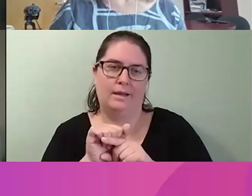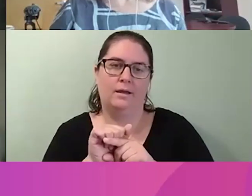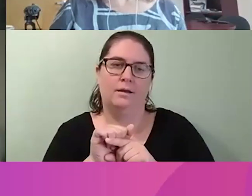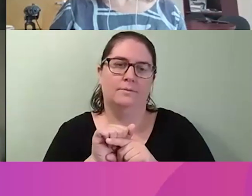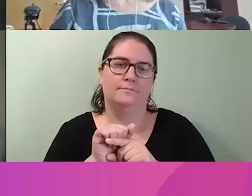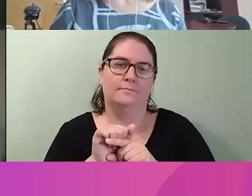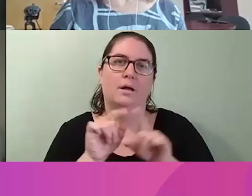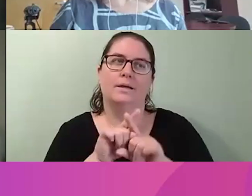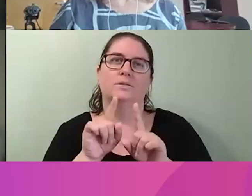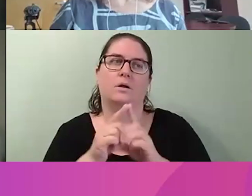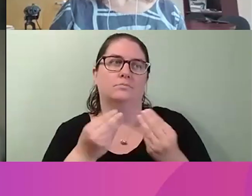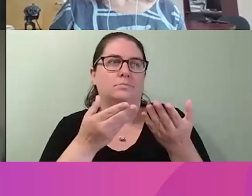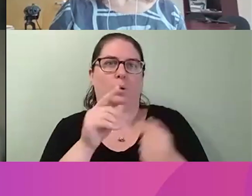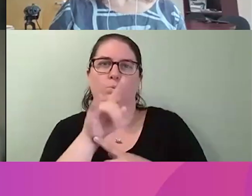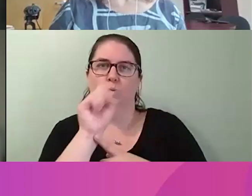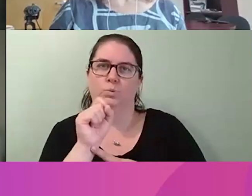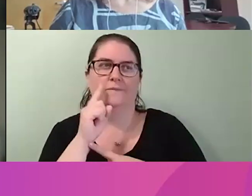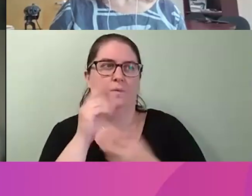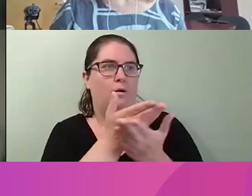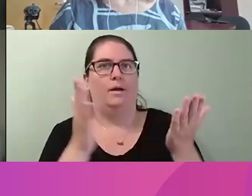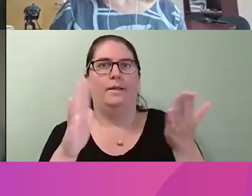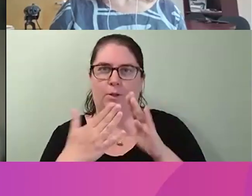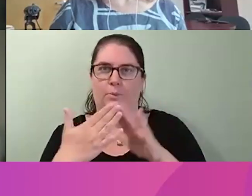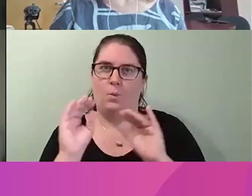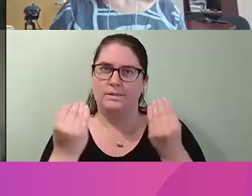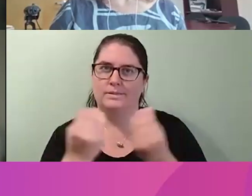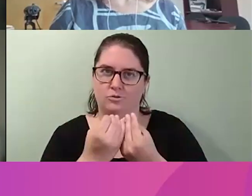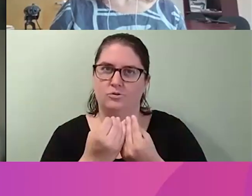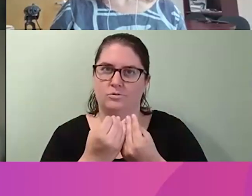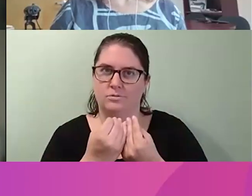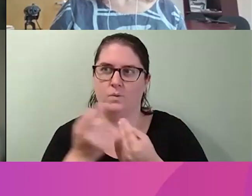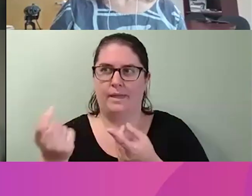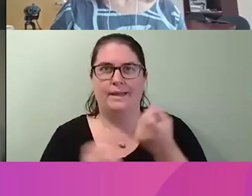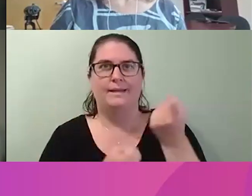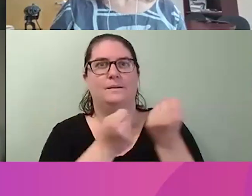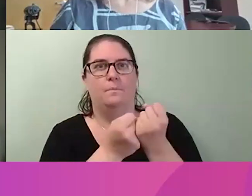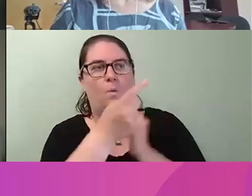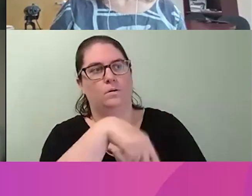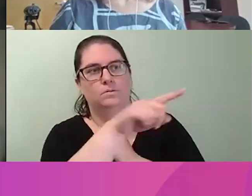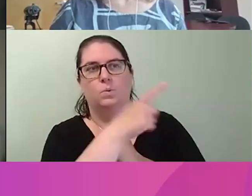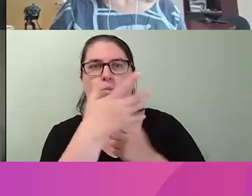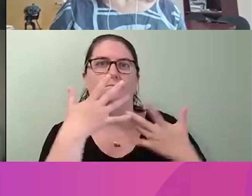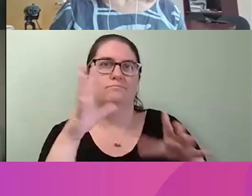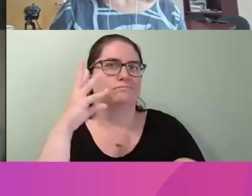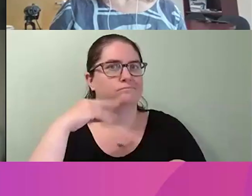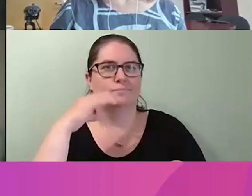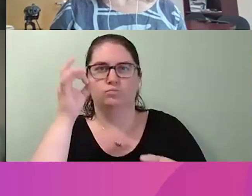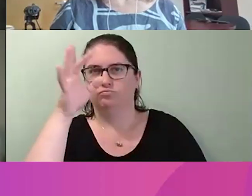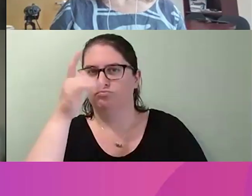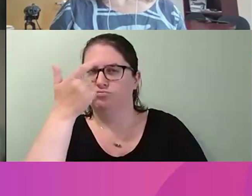also giving more tools to the community organization to be able to support people who have been through violence and trauma